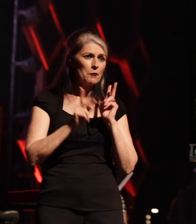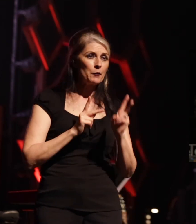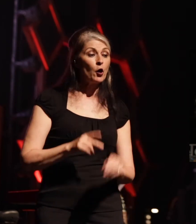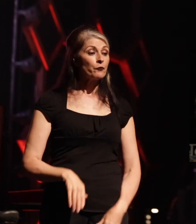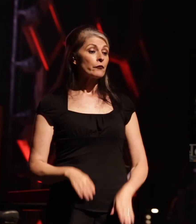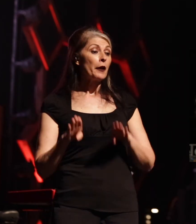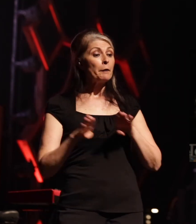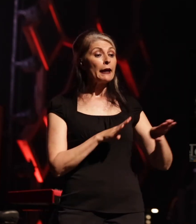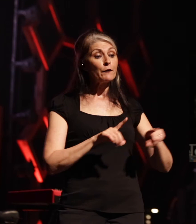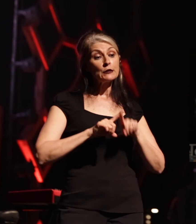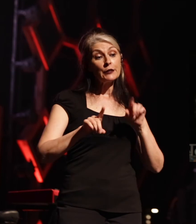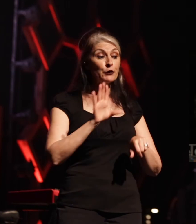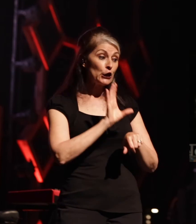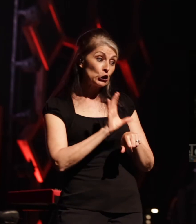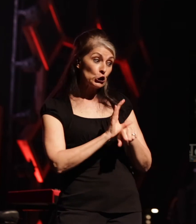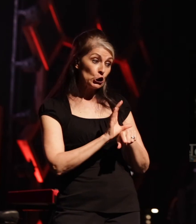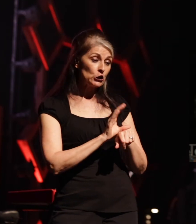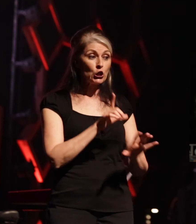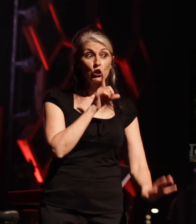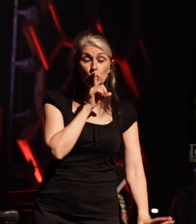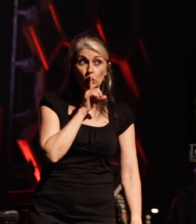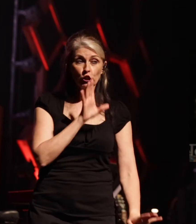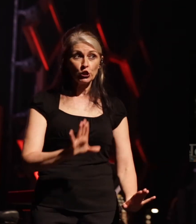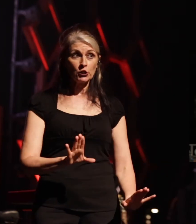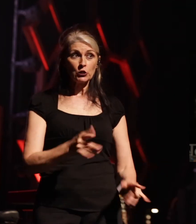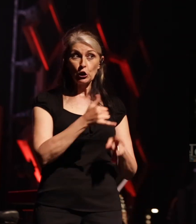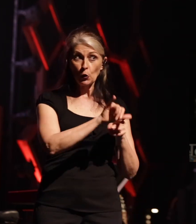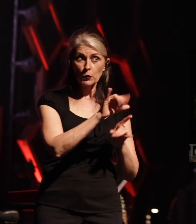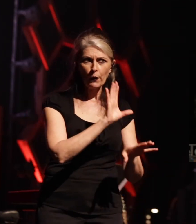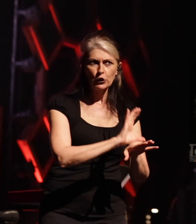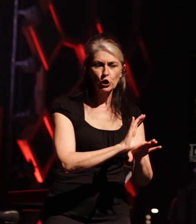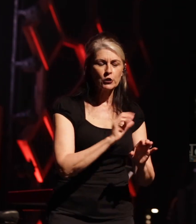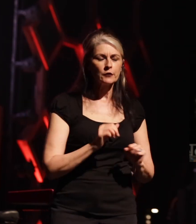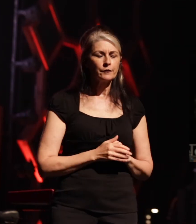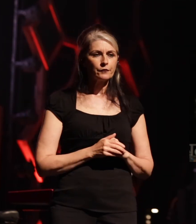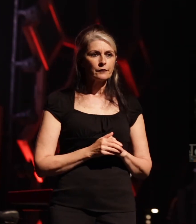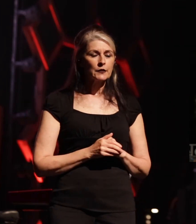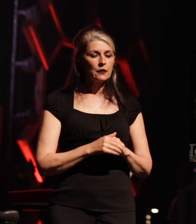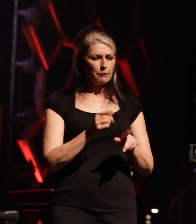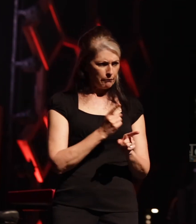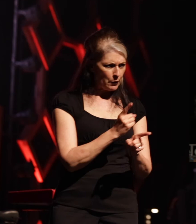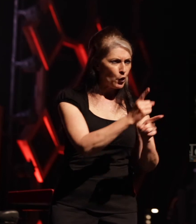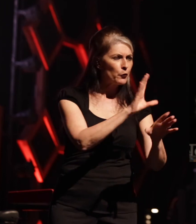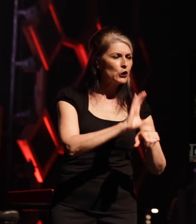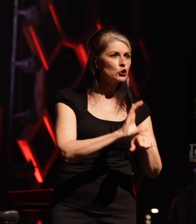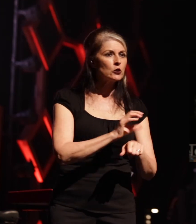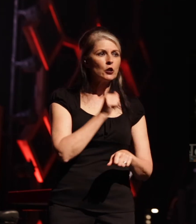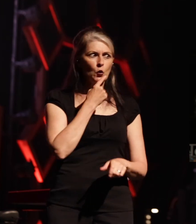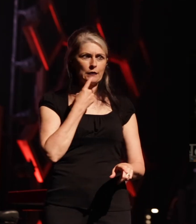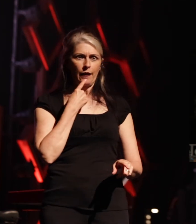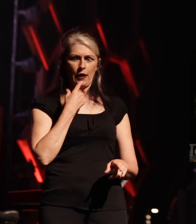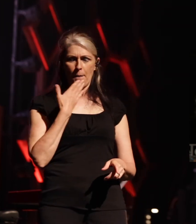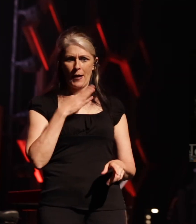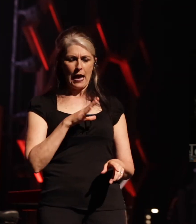Shh, don't cuss at church. Be appropriate, church. Don't say that bad joke. We're at church. You